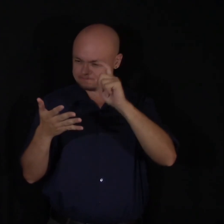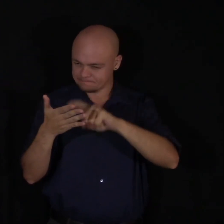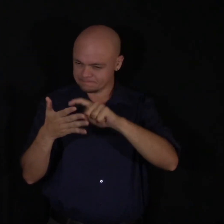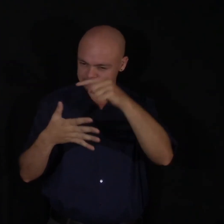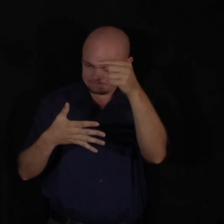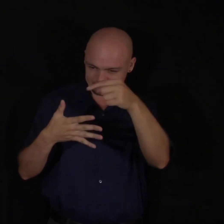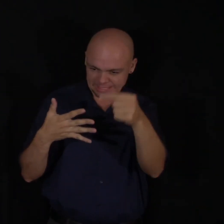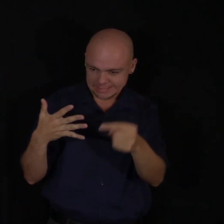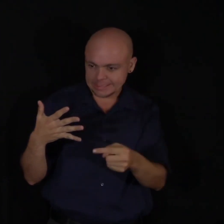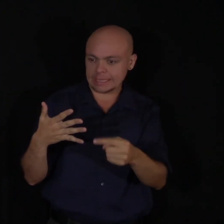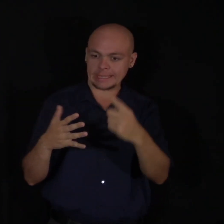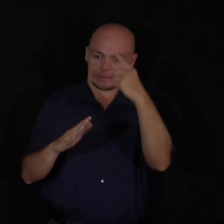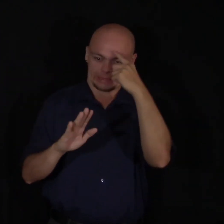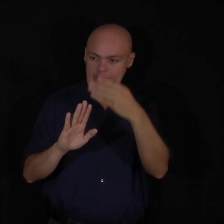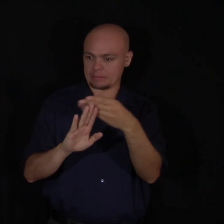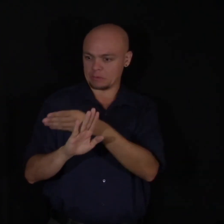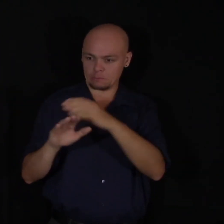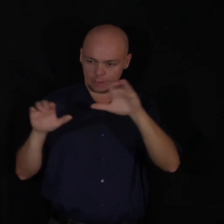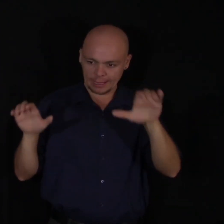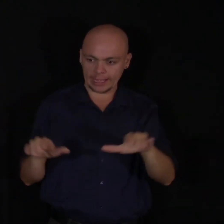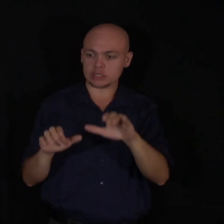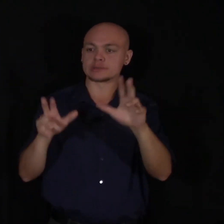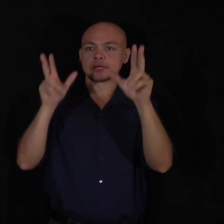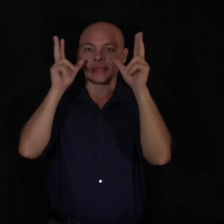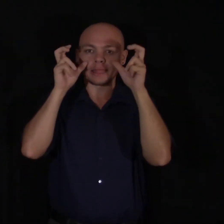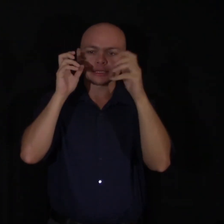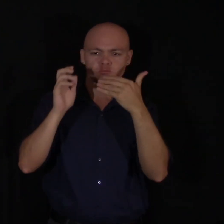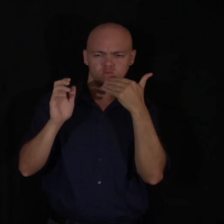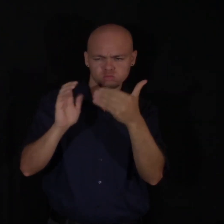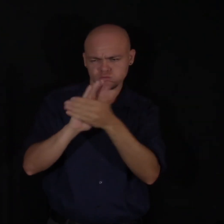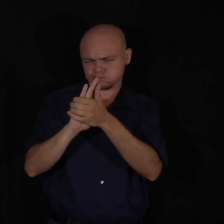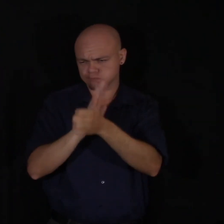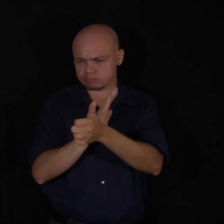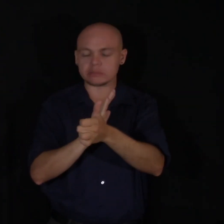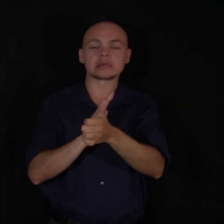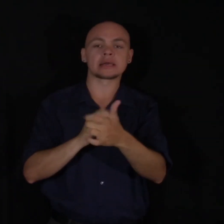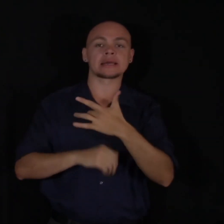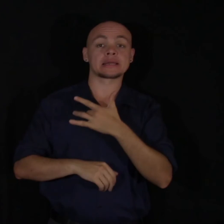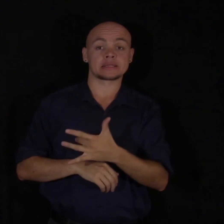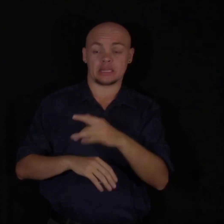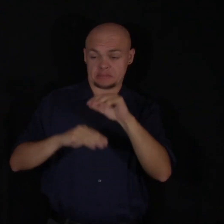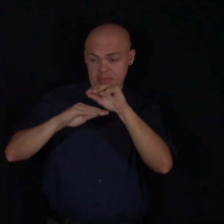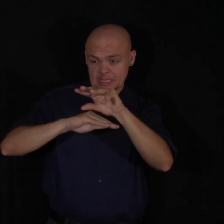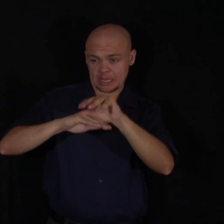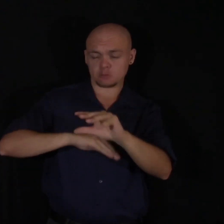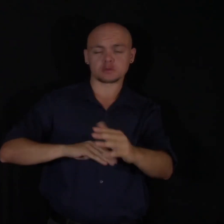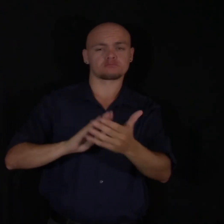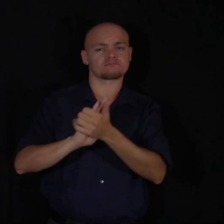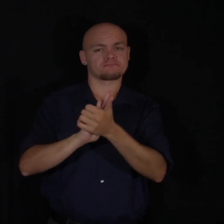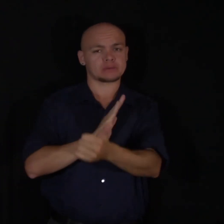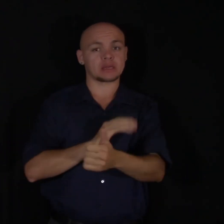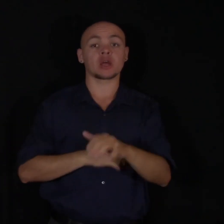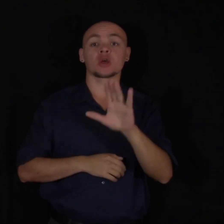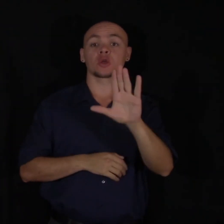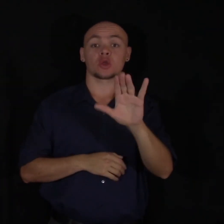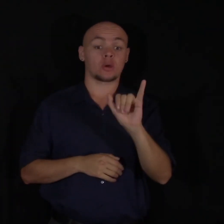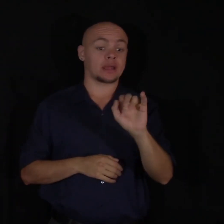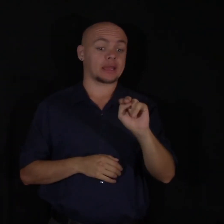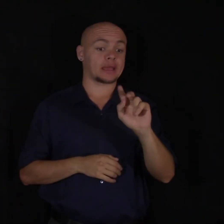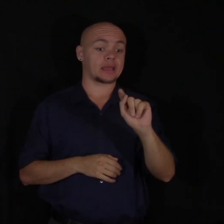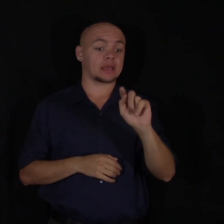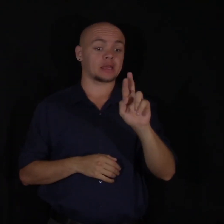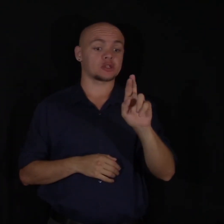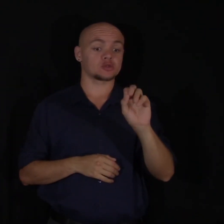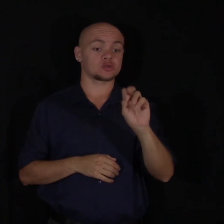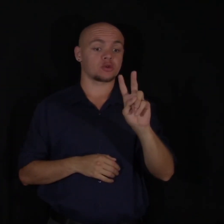they think well before they act, they're good listeners, and on top of all that, they're great counselors. So your introverted friend is basically your free